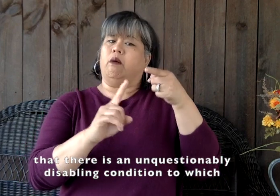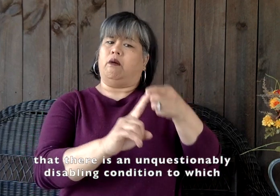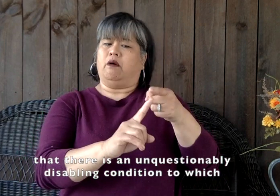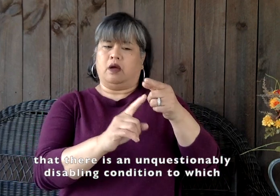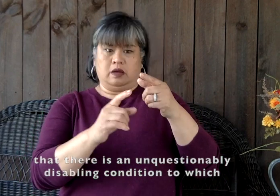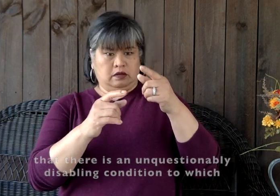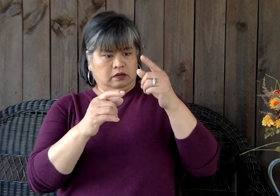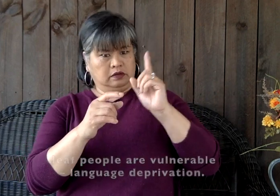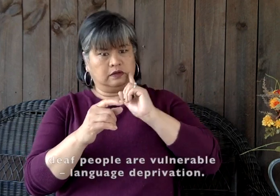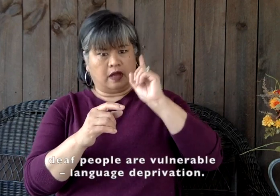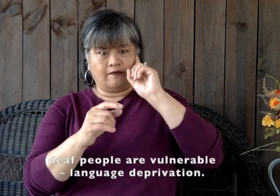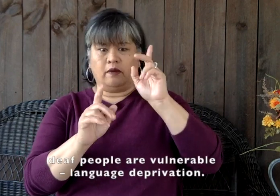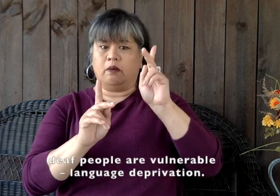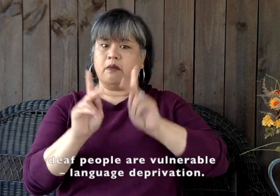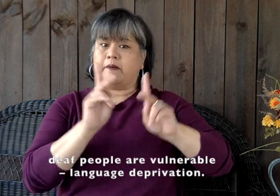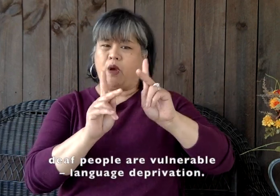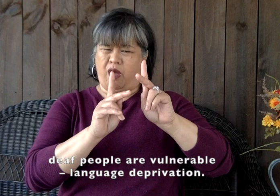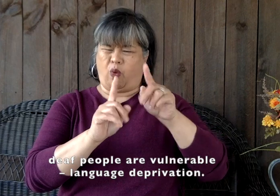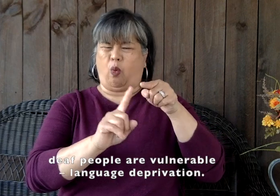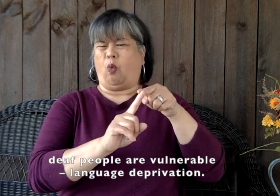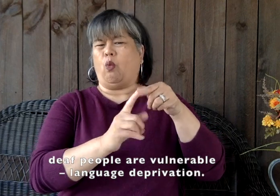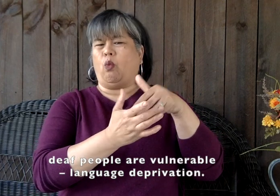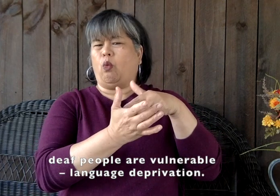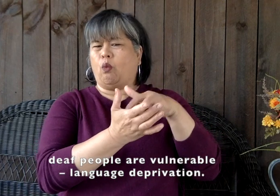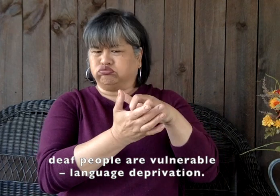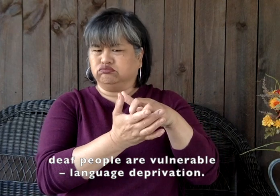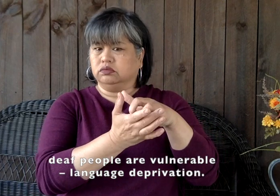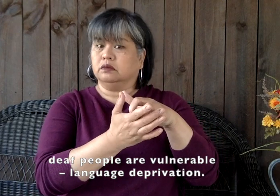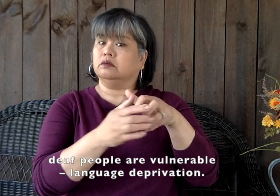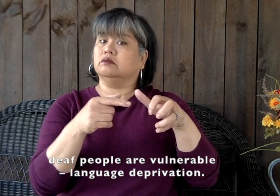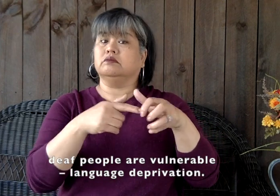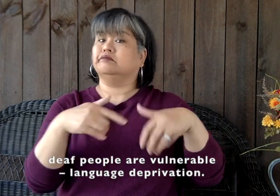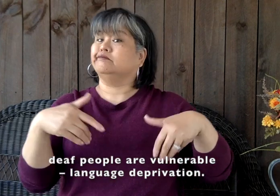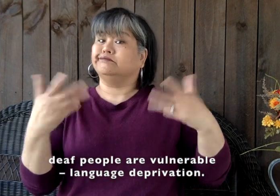to which deaf people are vulnerable to language deprivation.